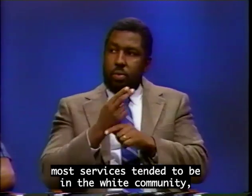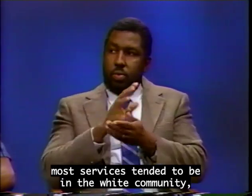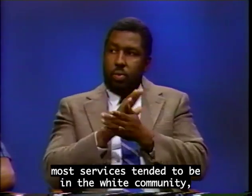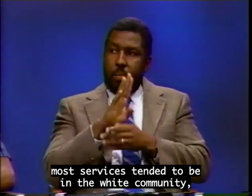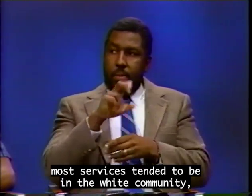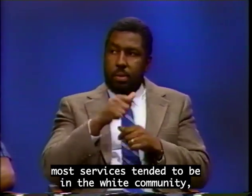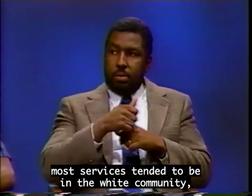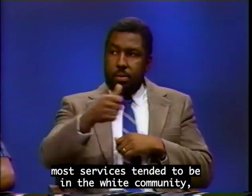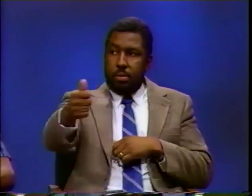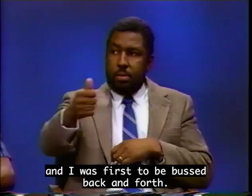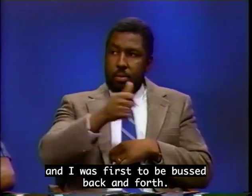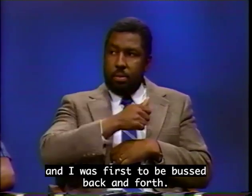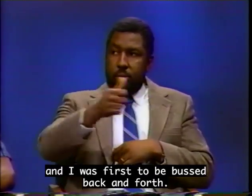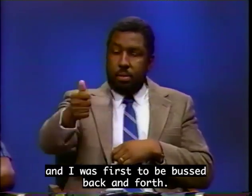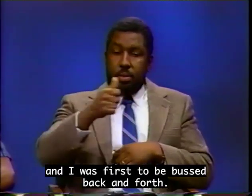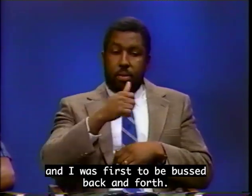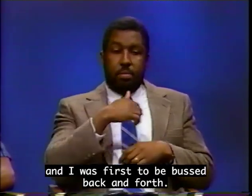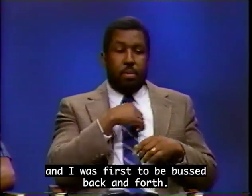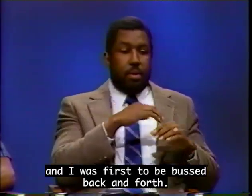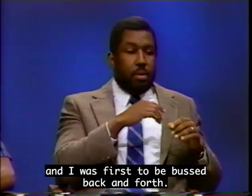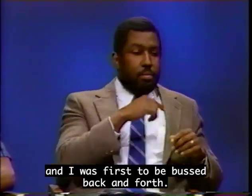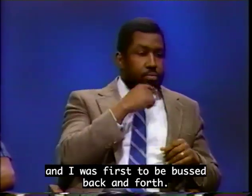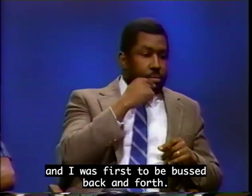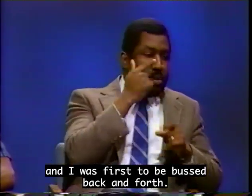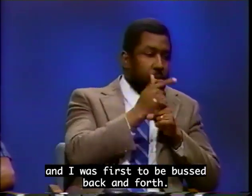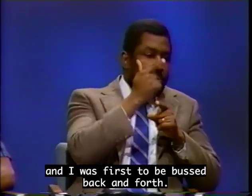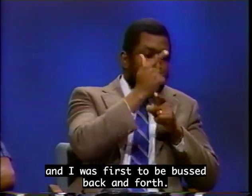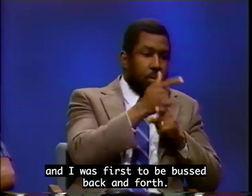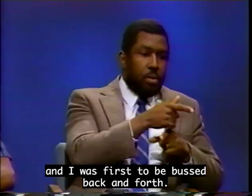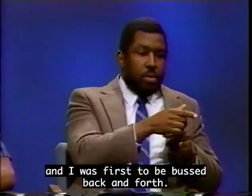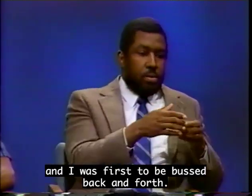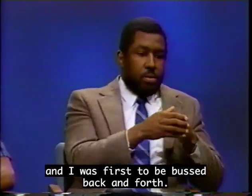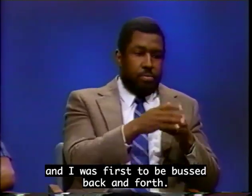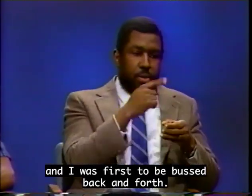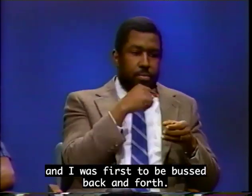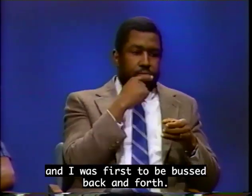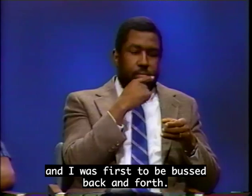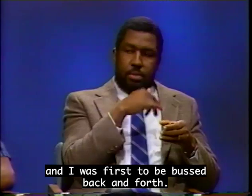community. And I was forced to be bused back and forth.